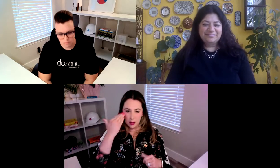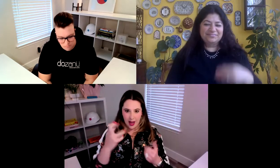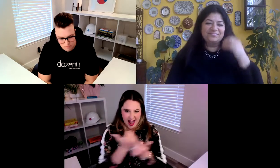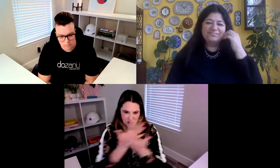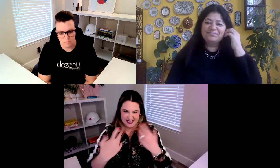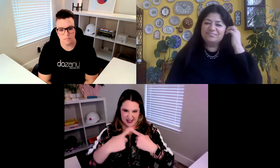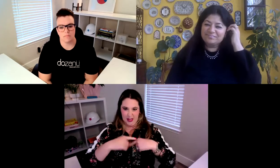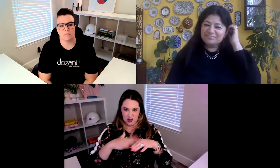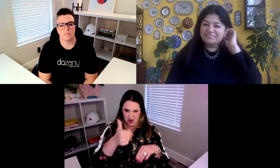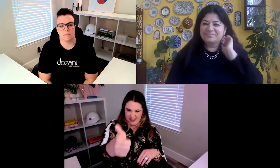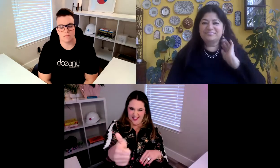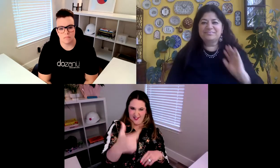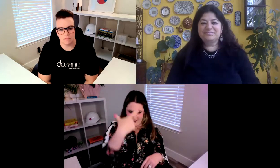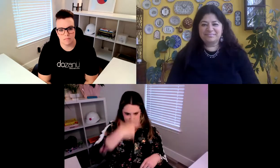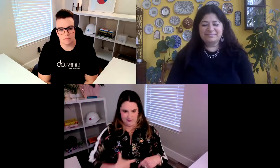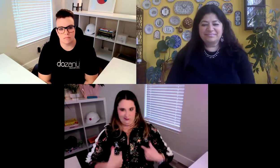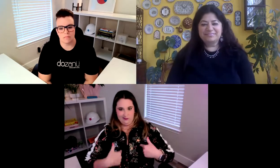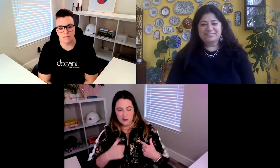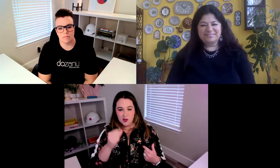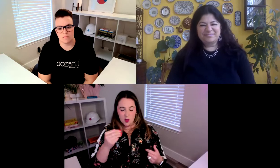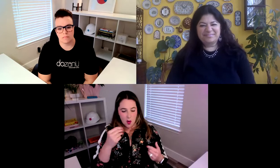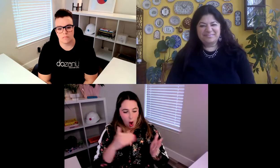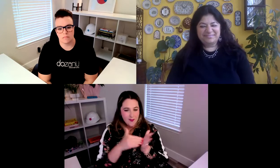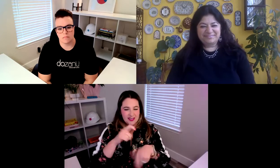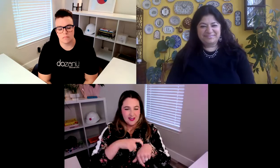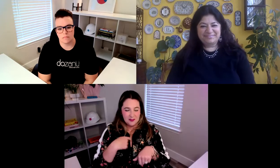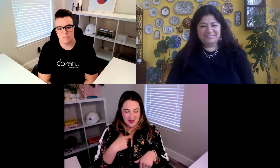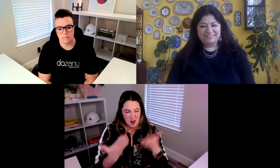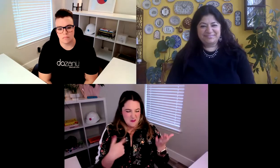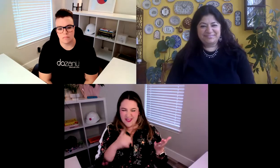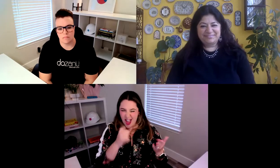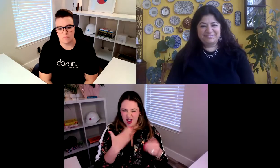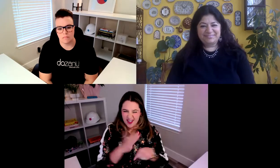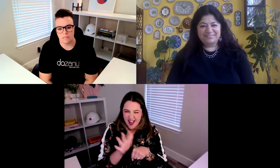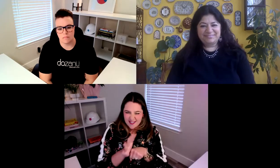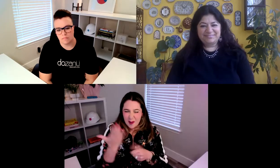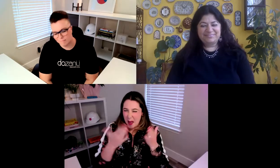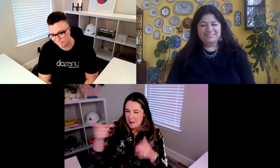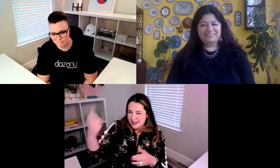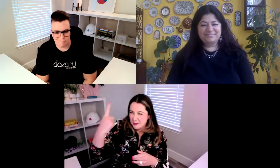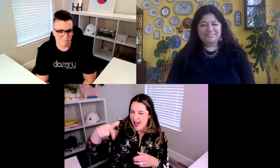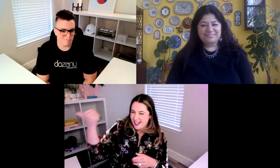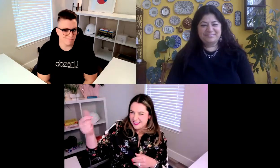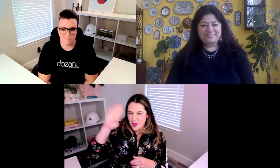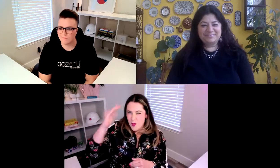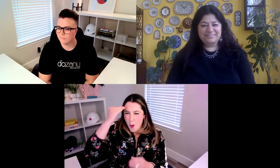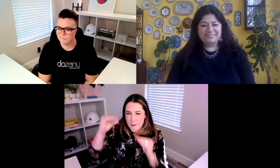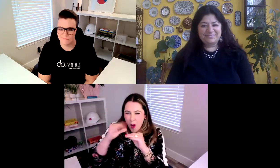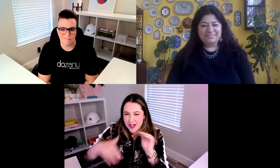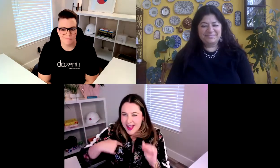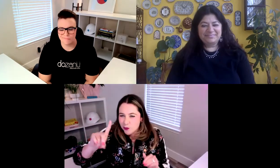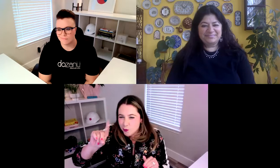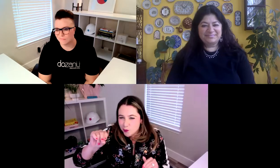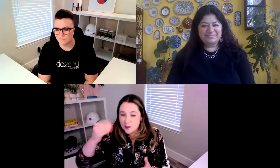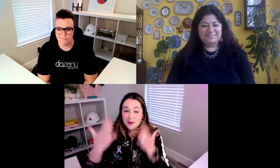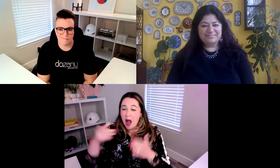business with a tough face and not show our vulnerability. And we have to be, you know, so independent and self-sustainable, but we're always thinking maybe in the